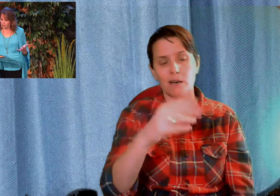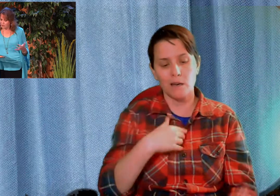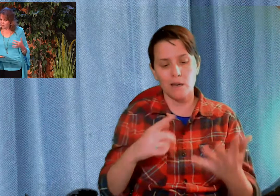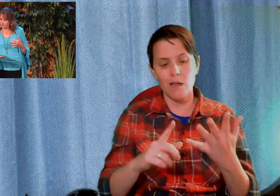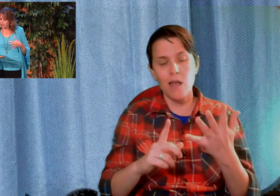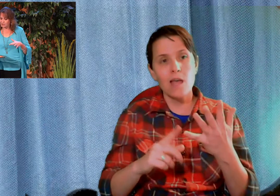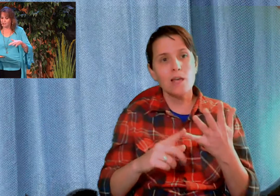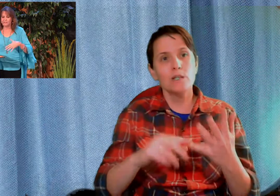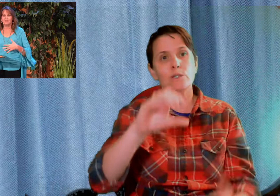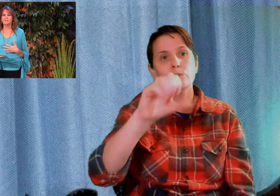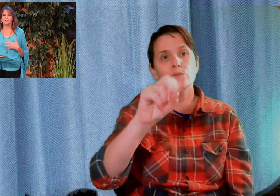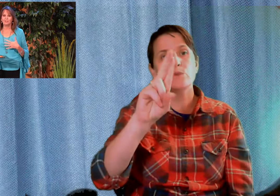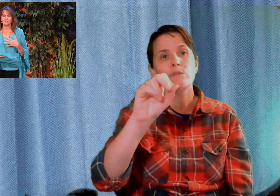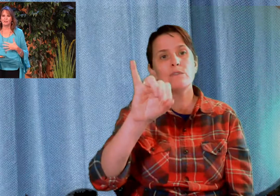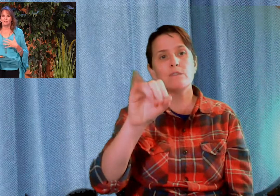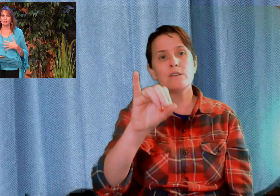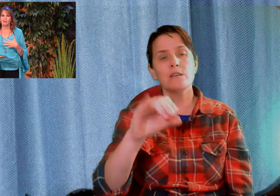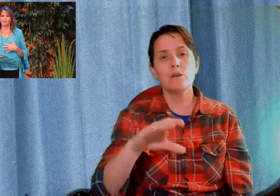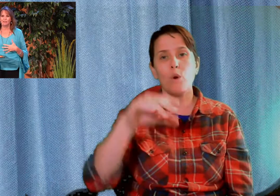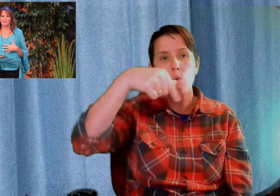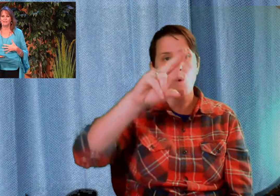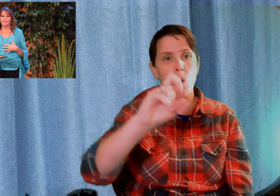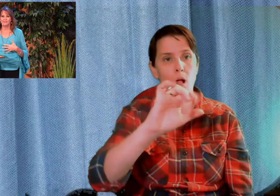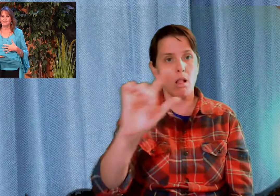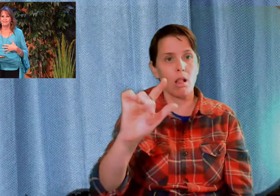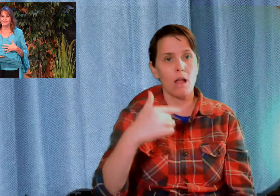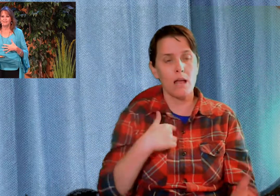call it Qalb. And Jesus calls it the center of our love.